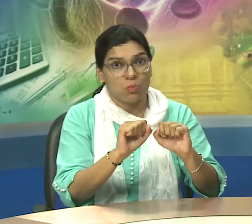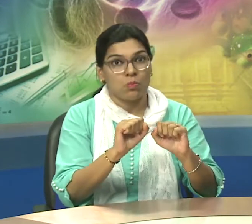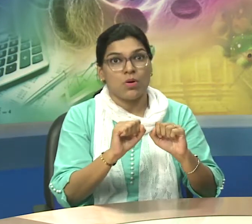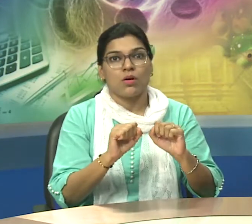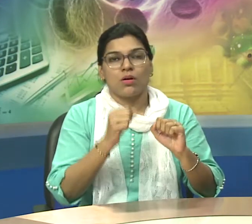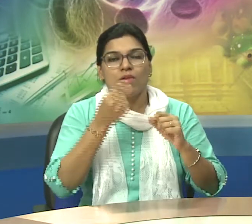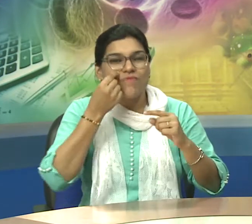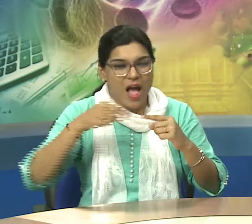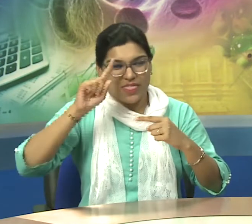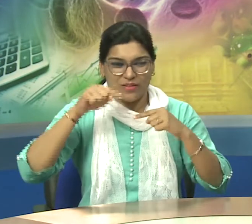His ancestors